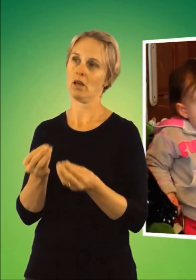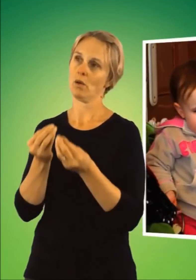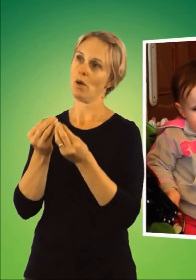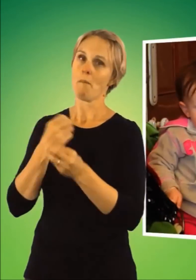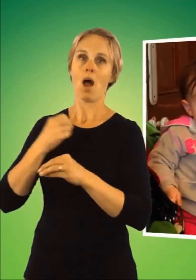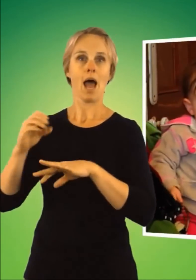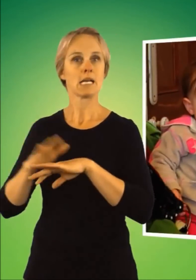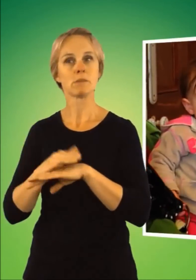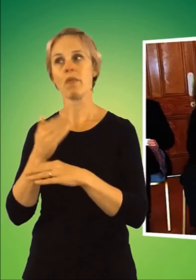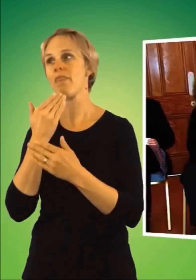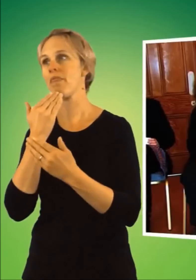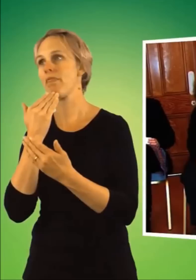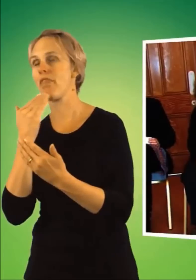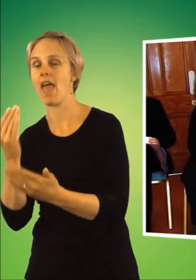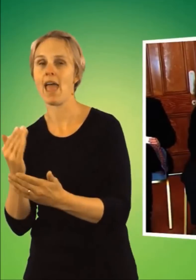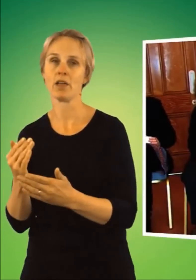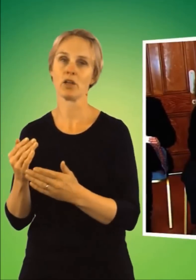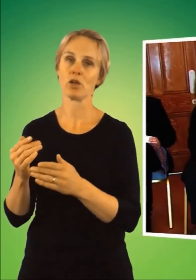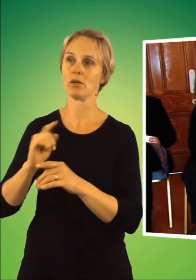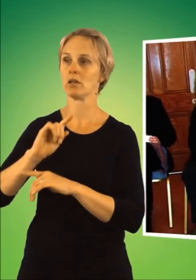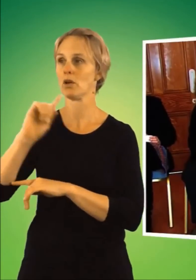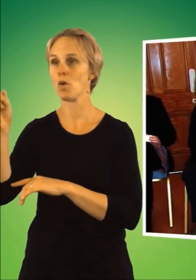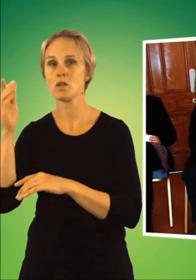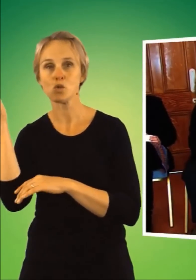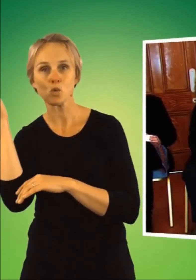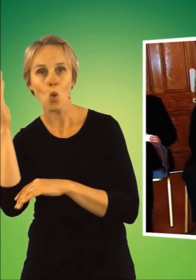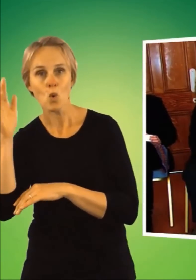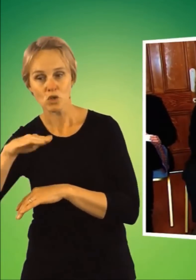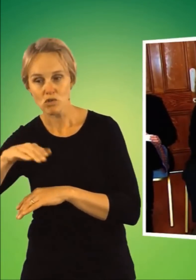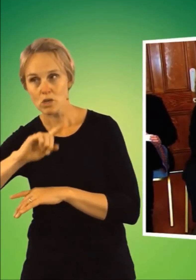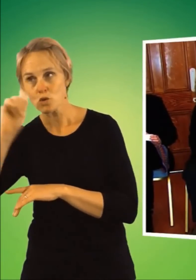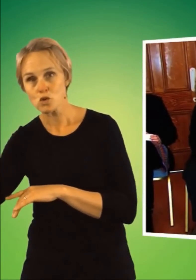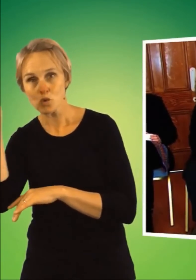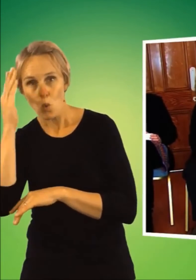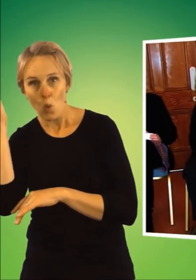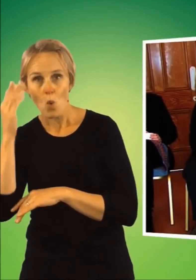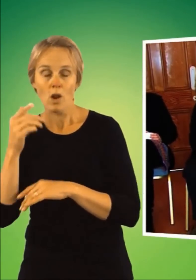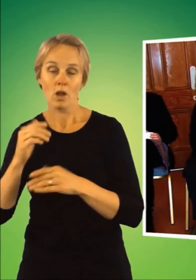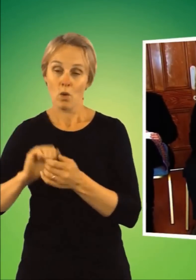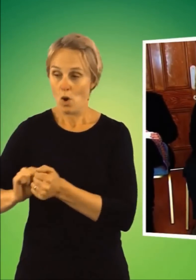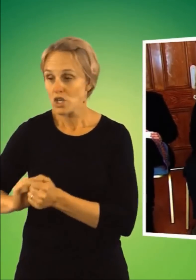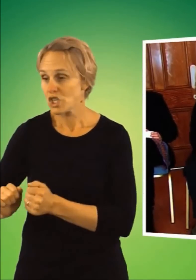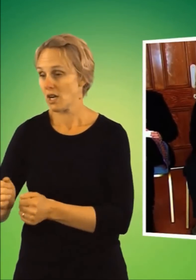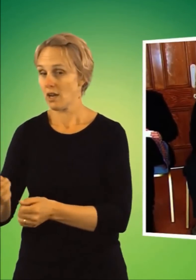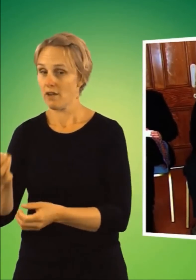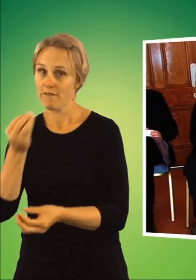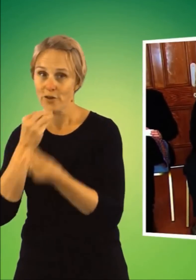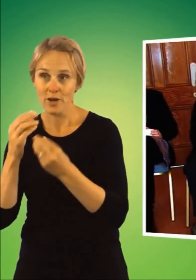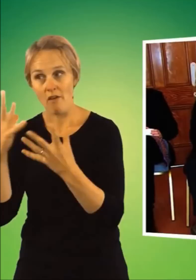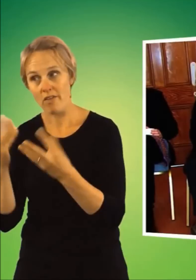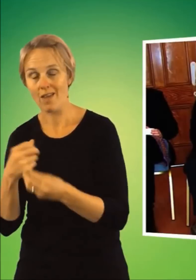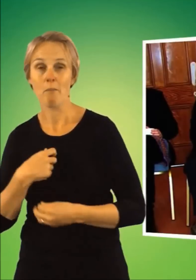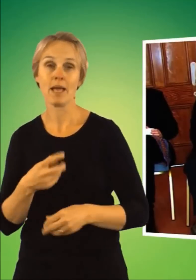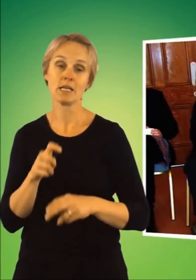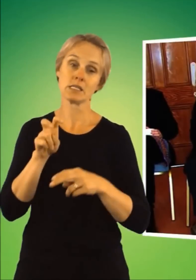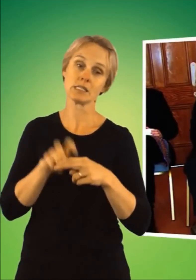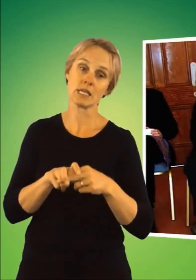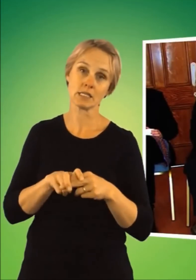work and he could run the household and take the kids to school and do the washing and cook the meals and all of that, and I could just sit on the